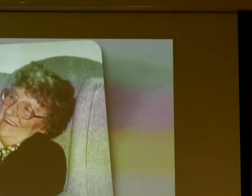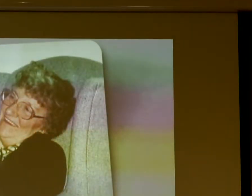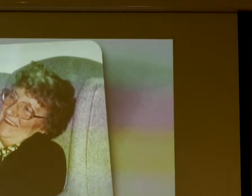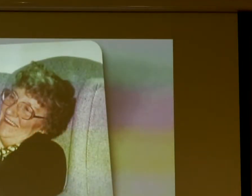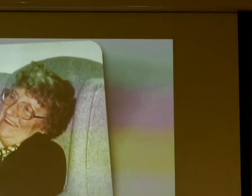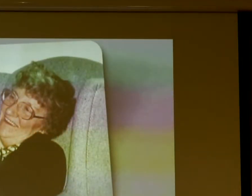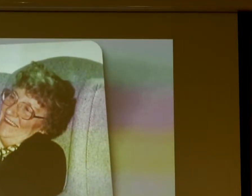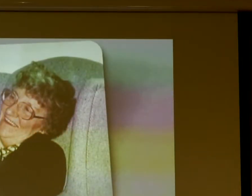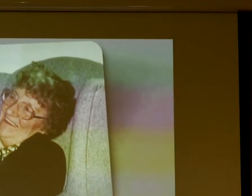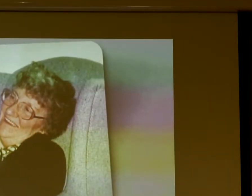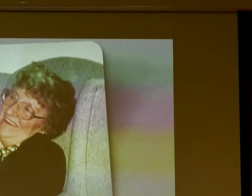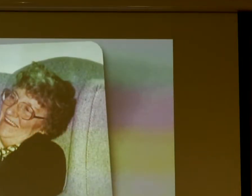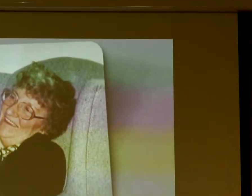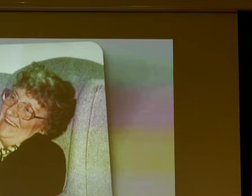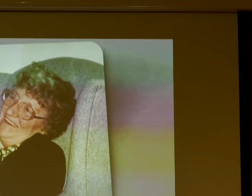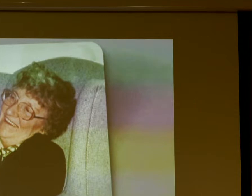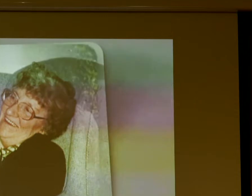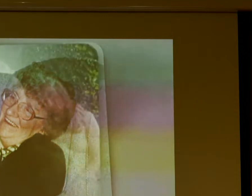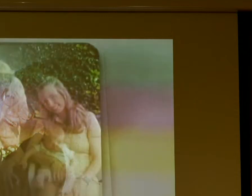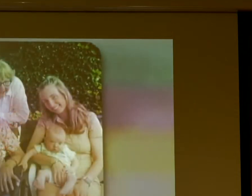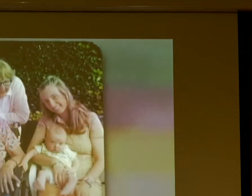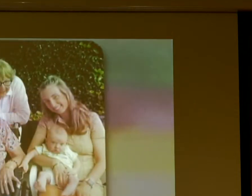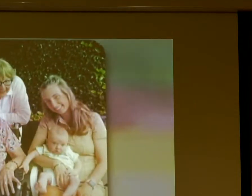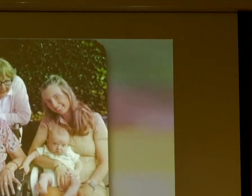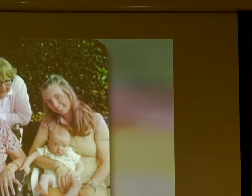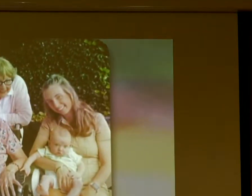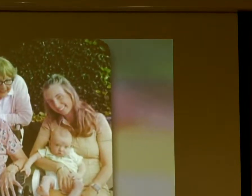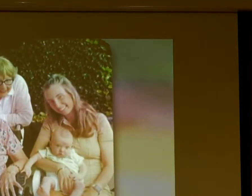hallelujah, you're home.